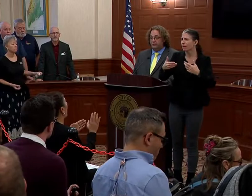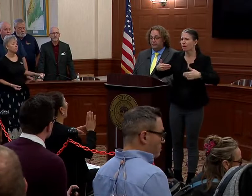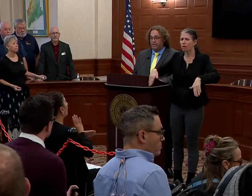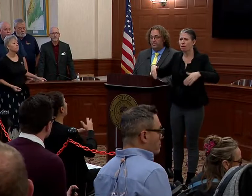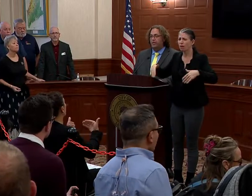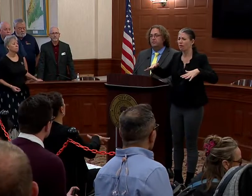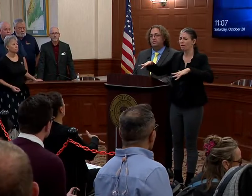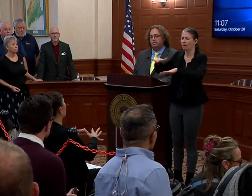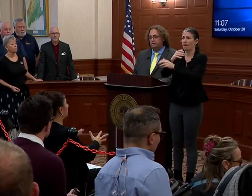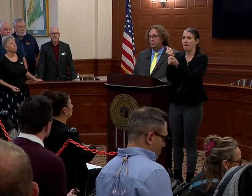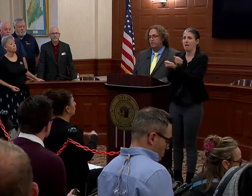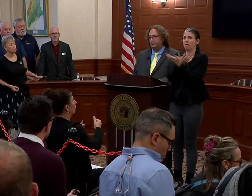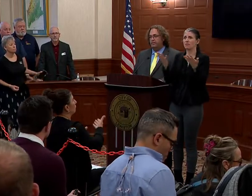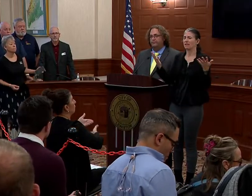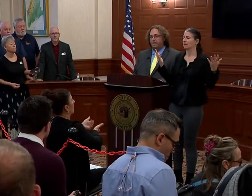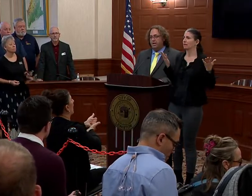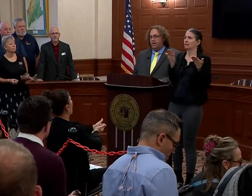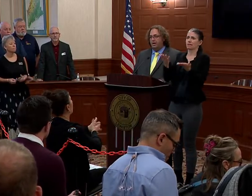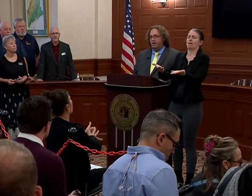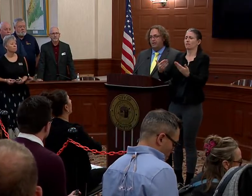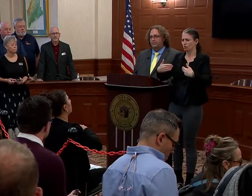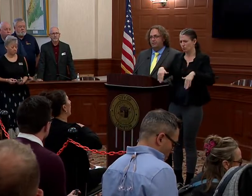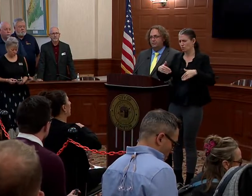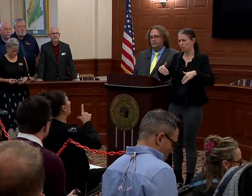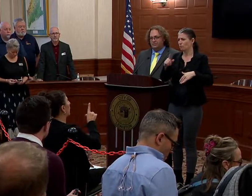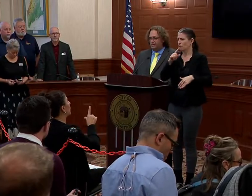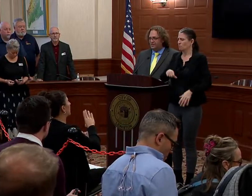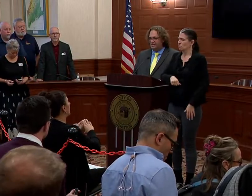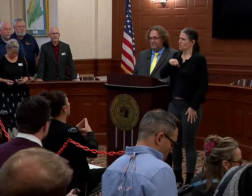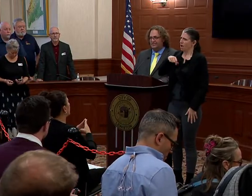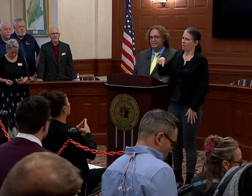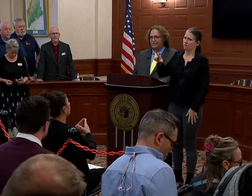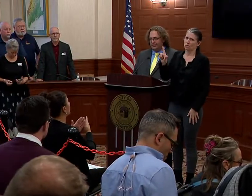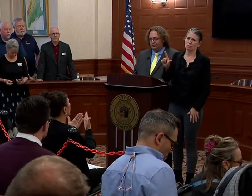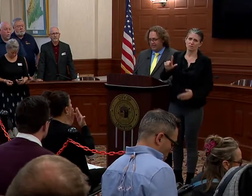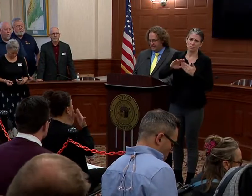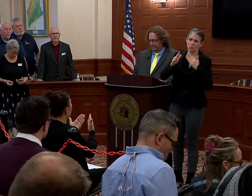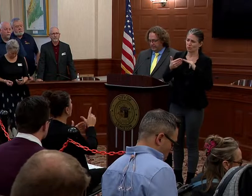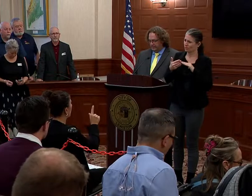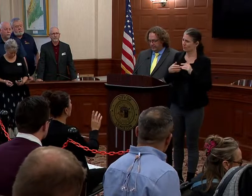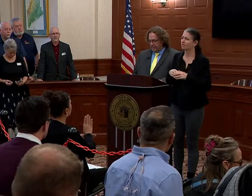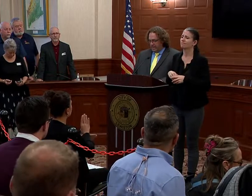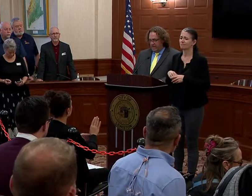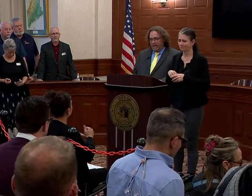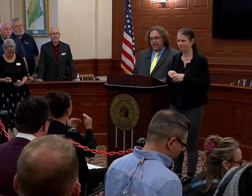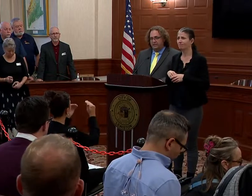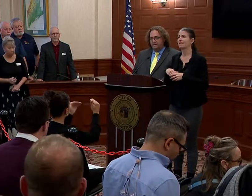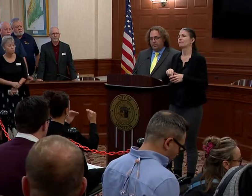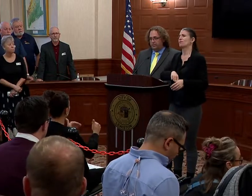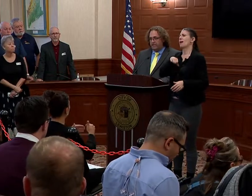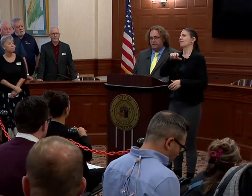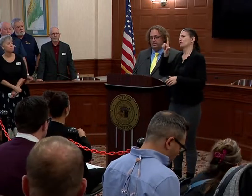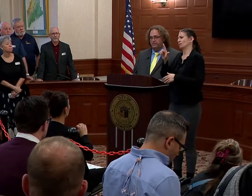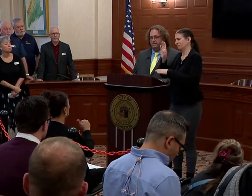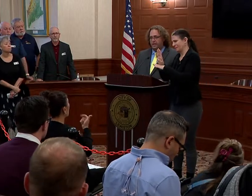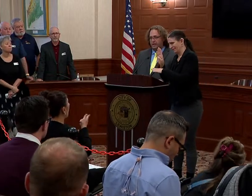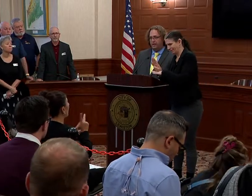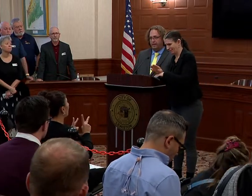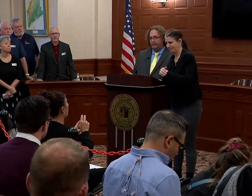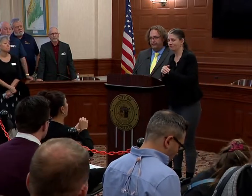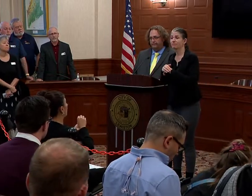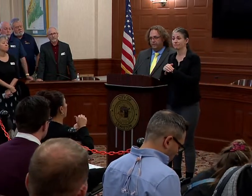have really stepped up, and I'm extremely proud of them. So to Lewiston businesses, thank you very much. And to all the